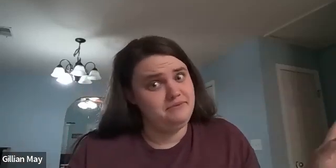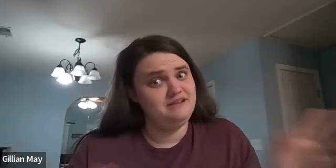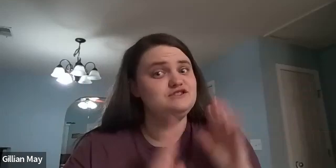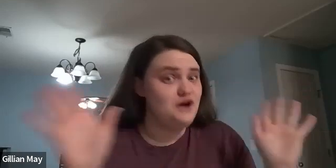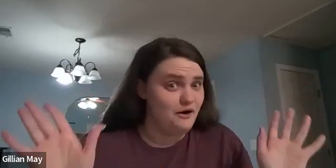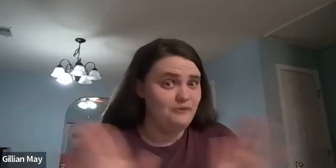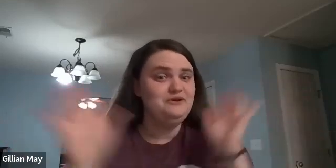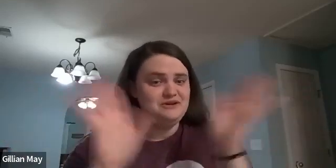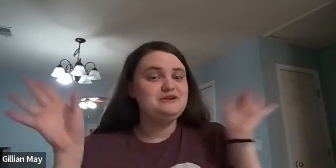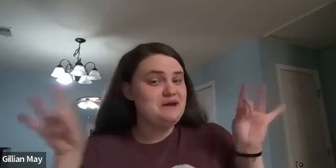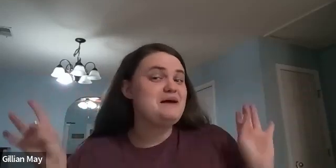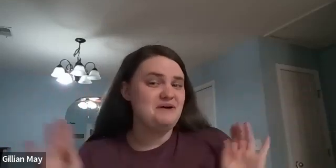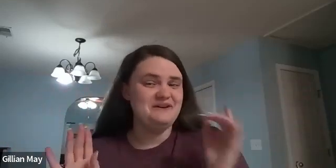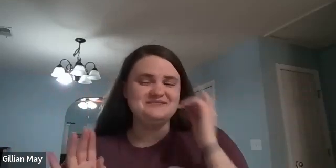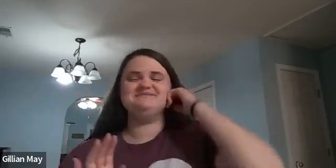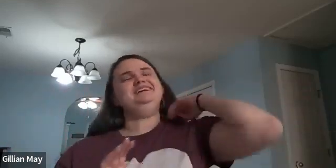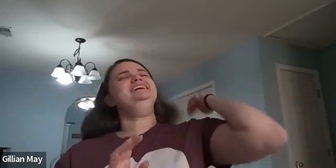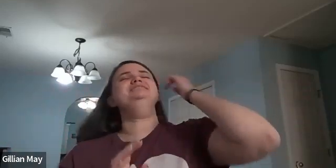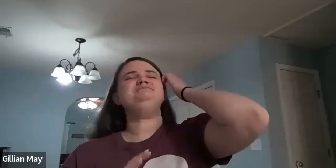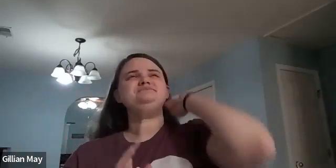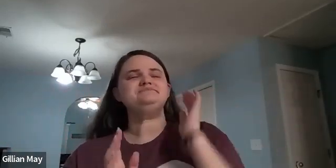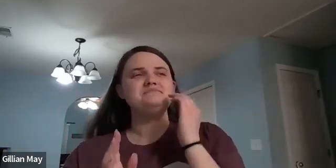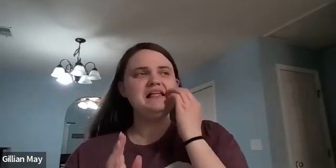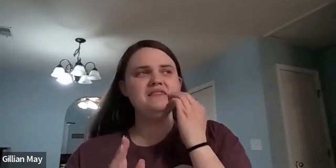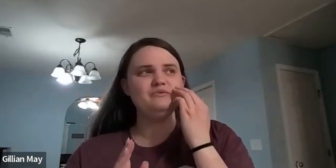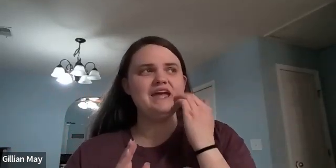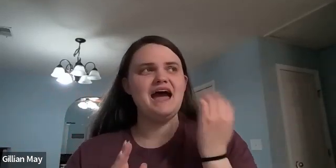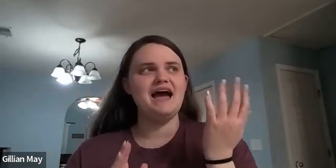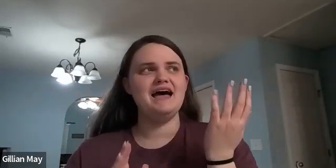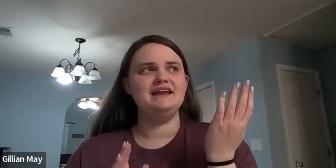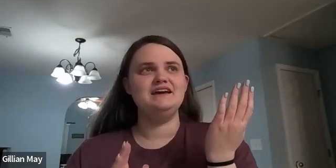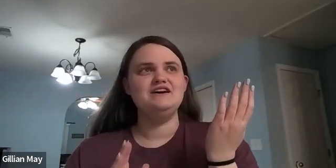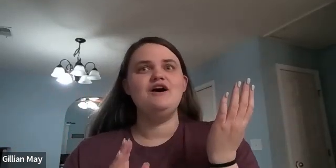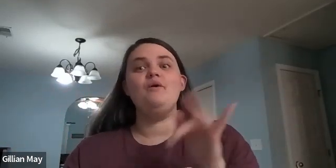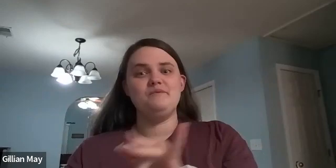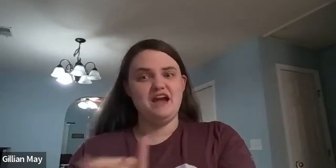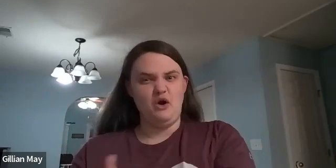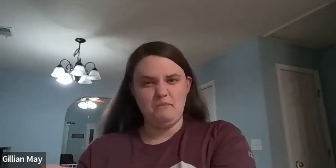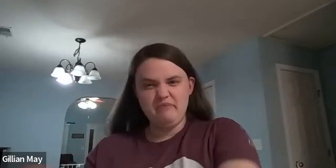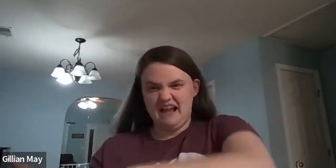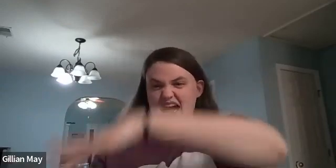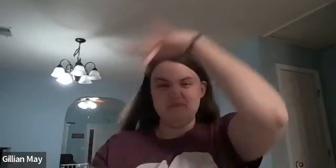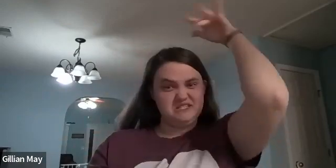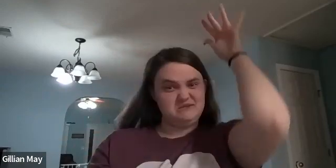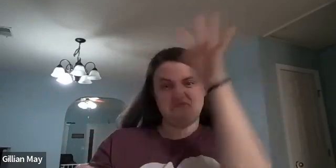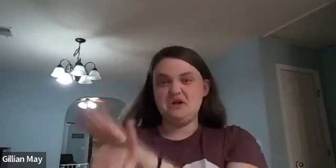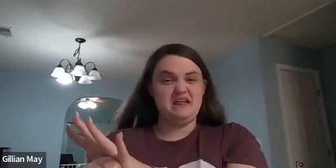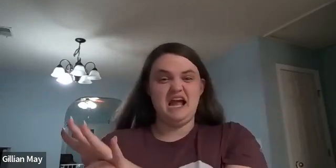happy. So you can pick up on those. Then we had our, like, I am exploding, like I am